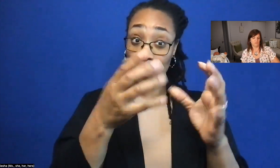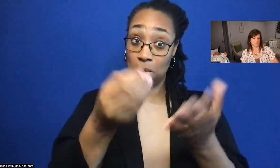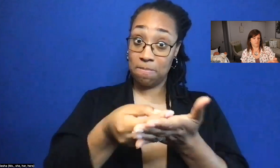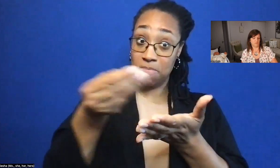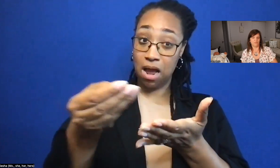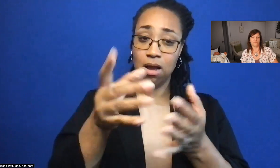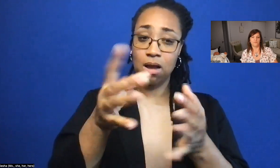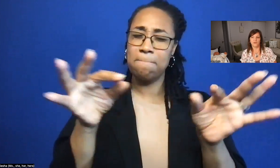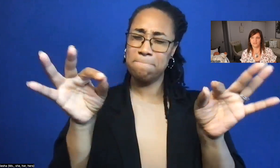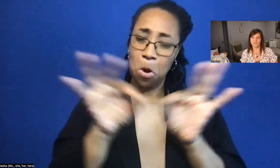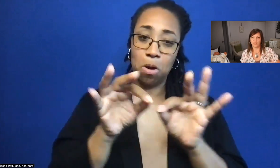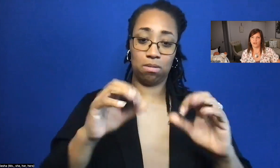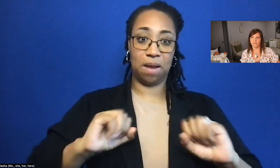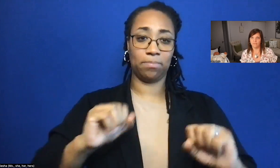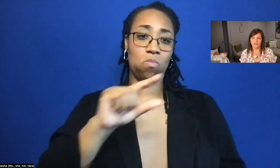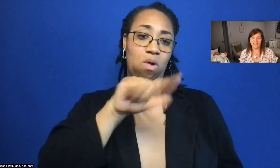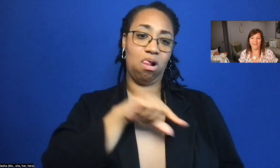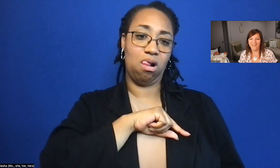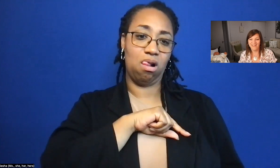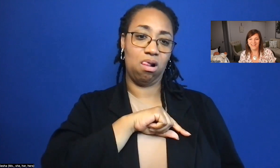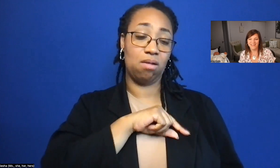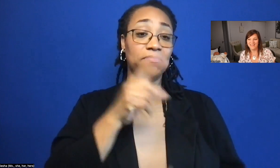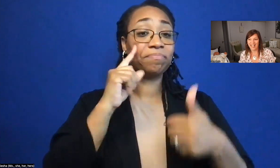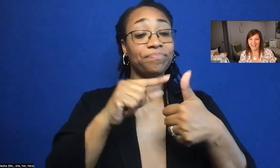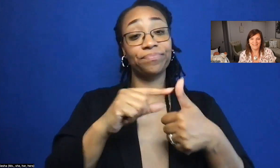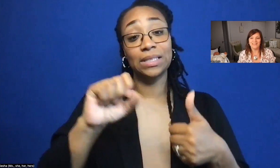Ooh, there was a spider.